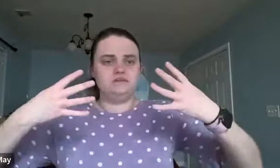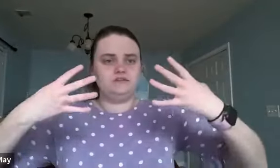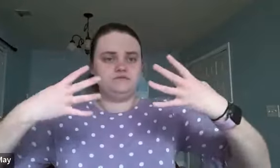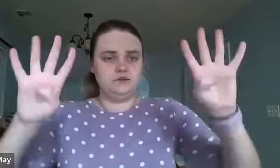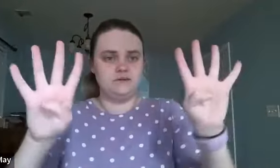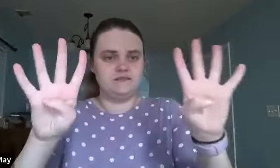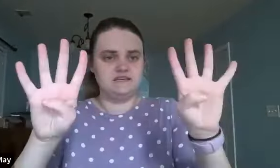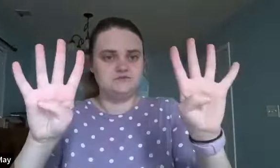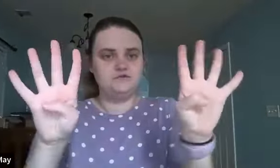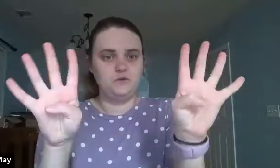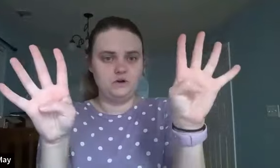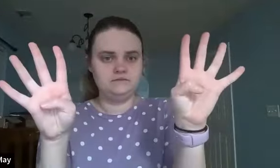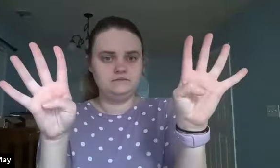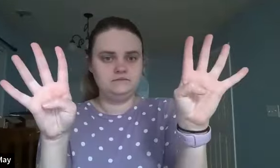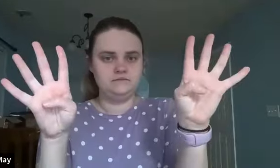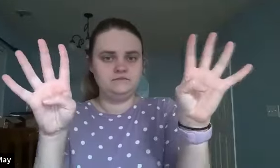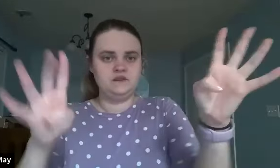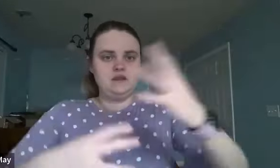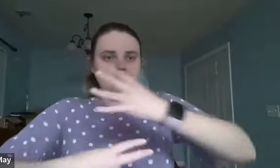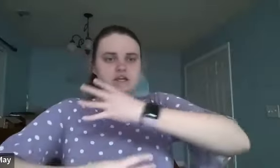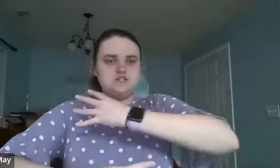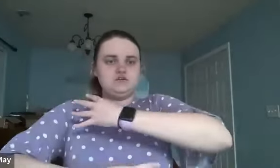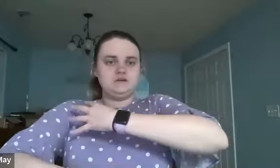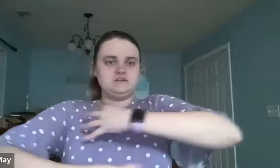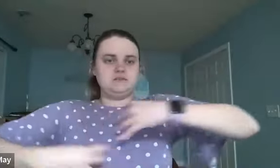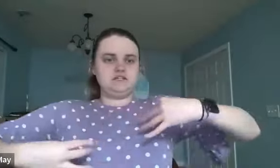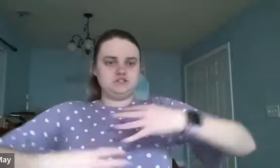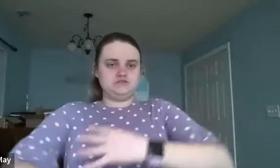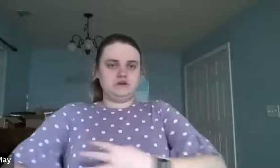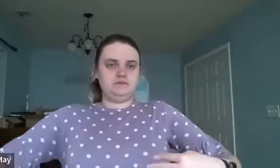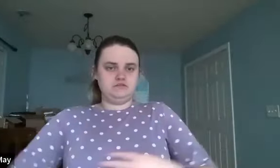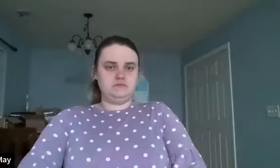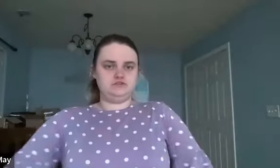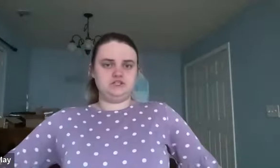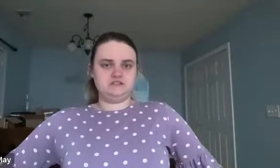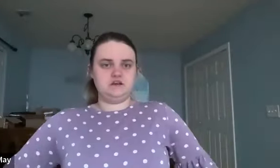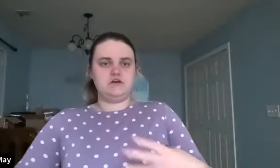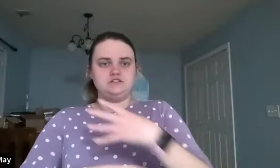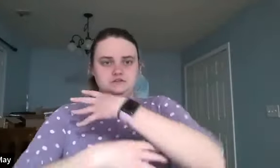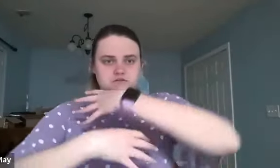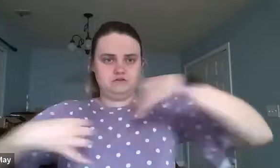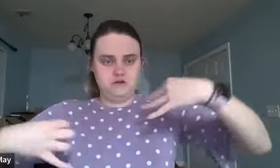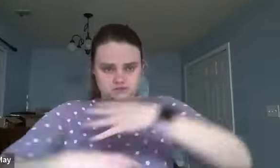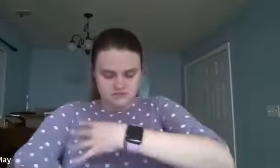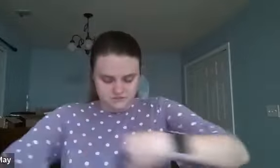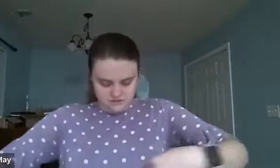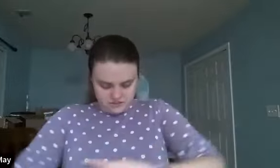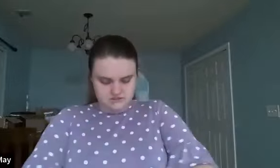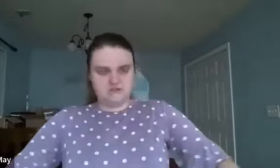like, you're going to make the signs for 4. And you're going to make stripe motions like across your stomach, chest, and